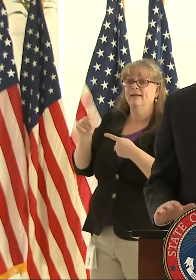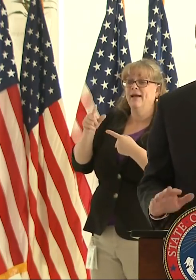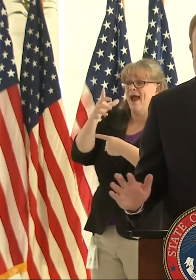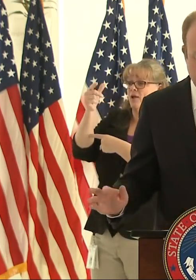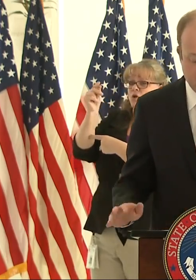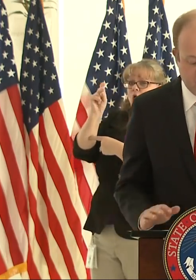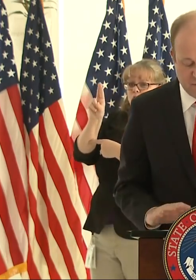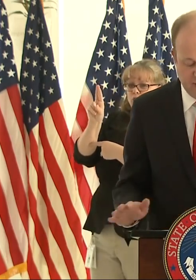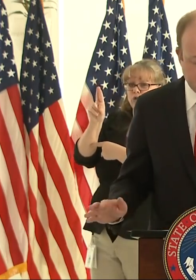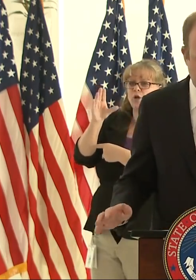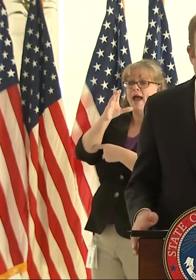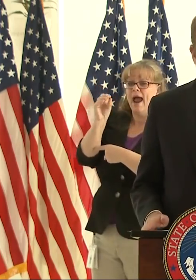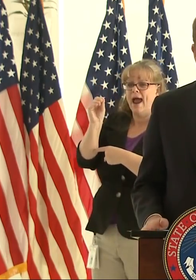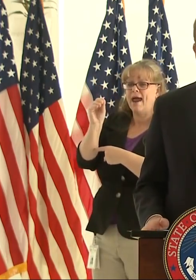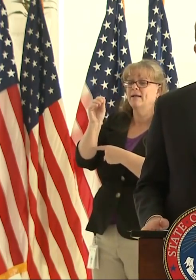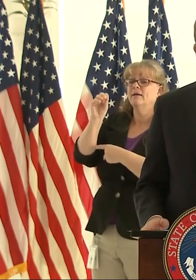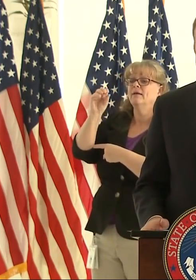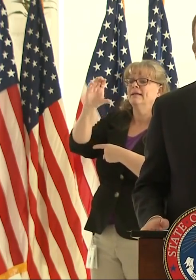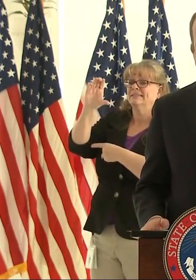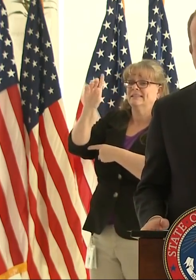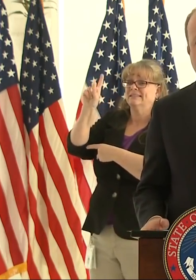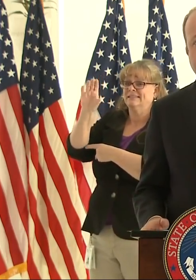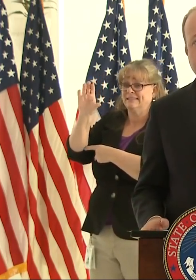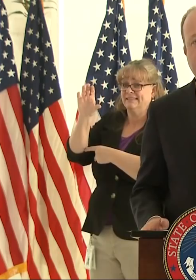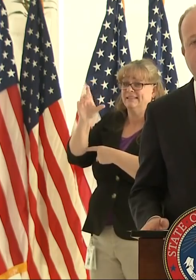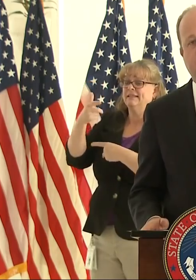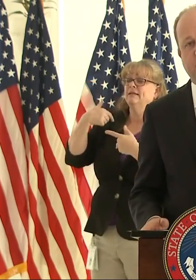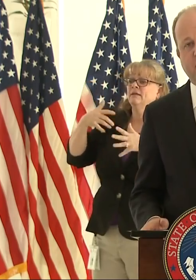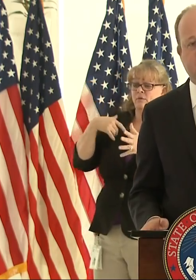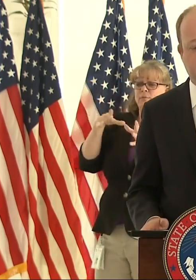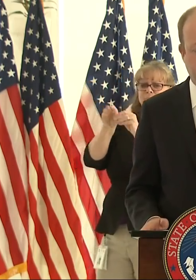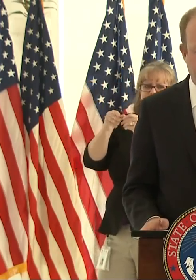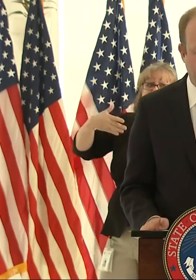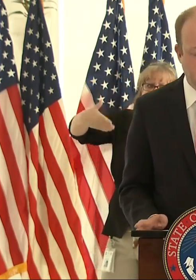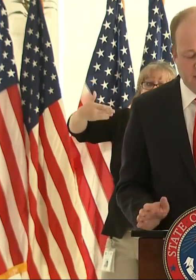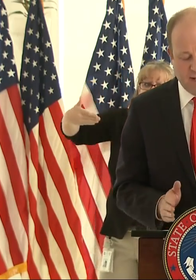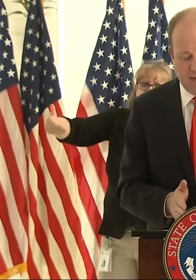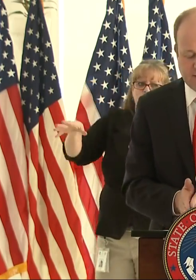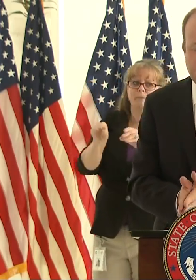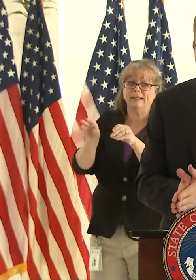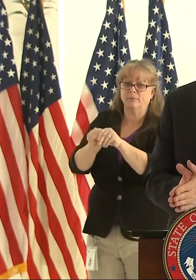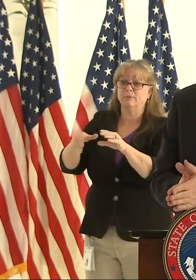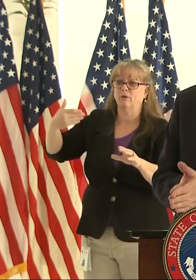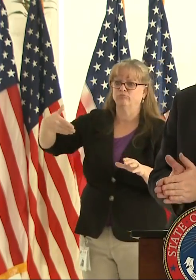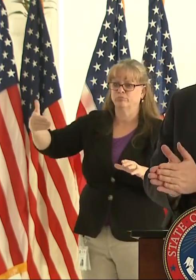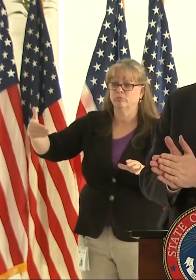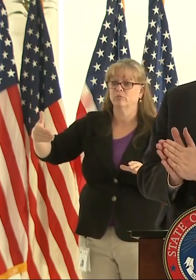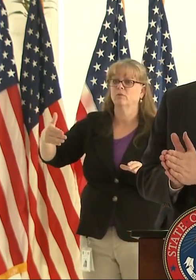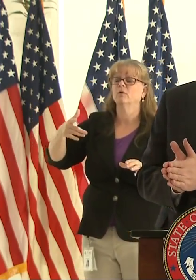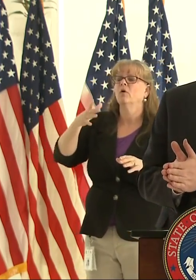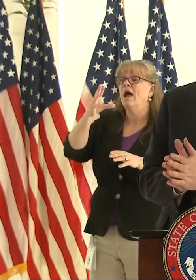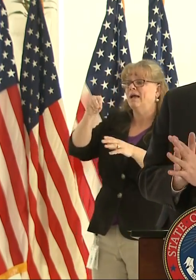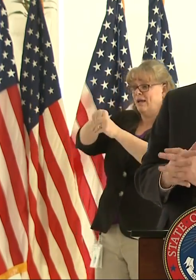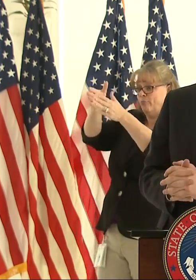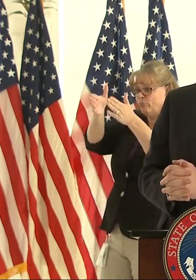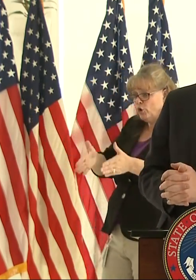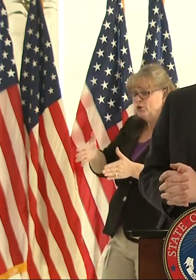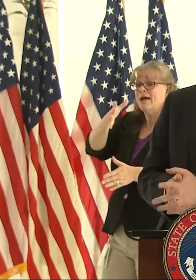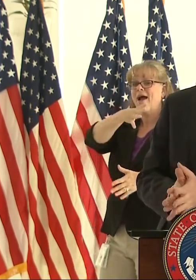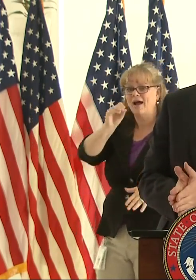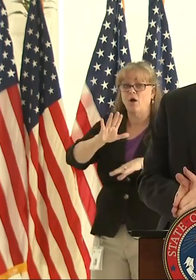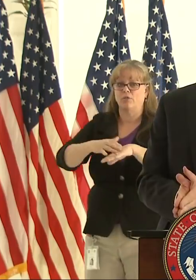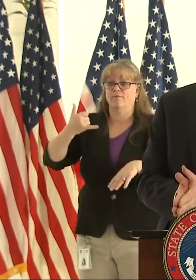all every few days. I've talked to the vice president in person in the last couple of days and on the phone. Today I asked about 3 different